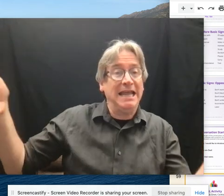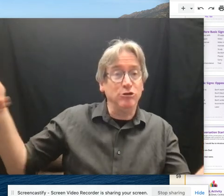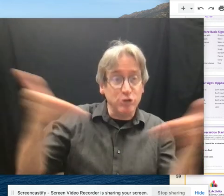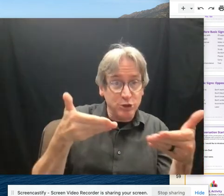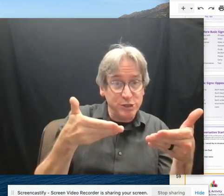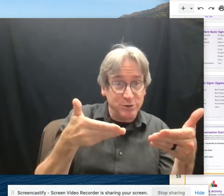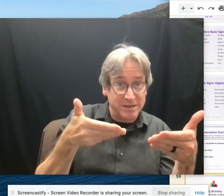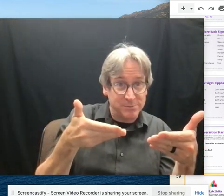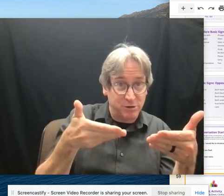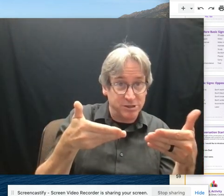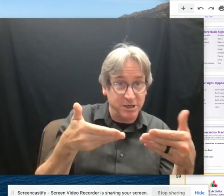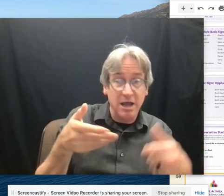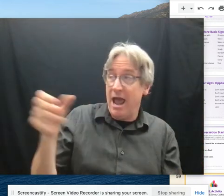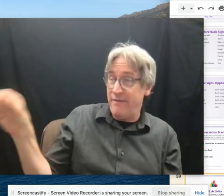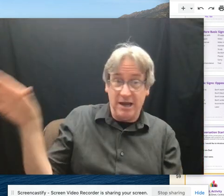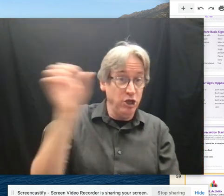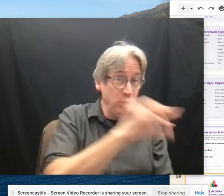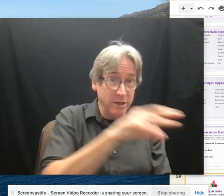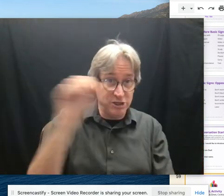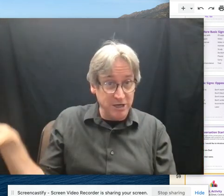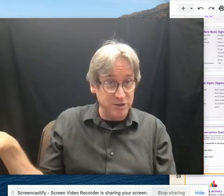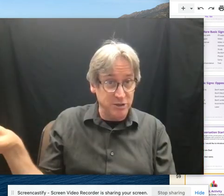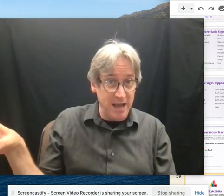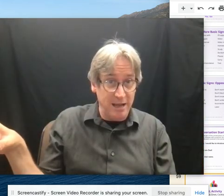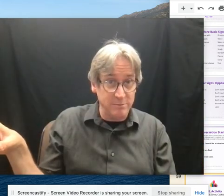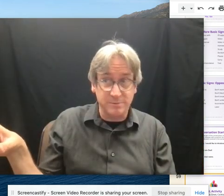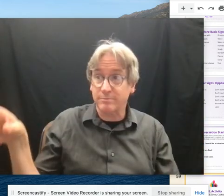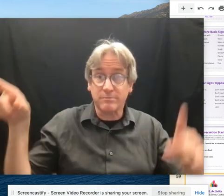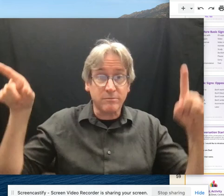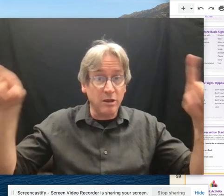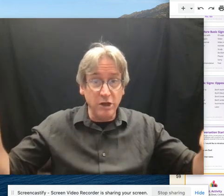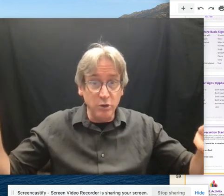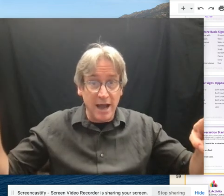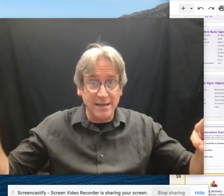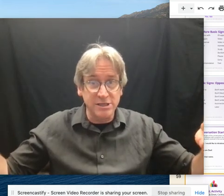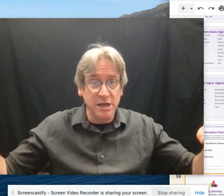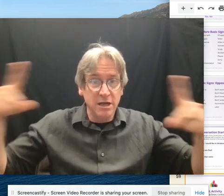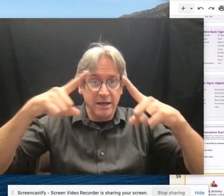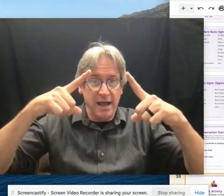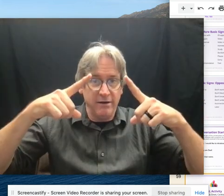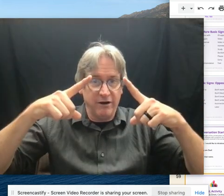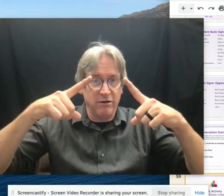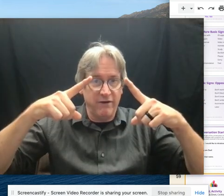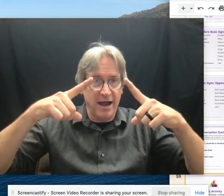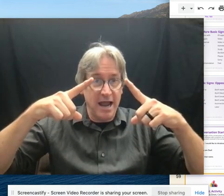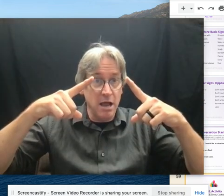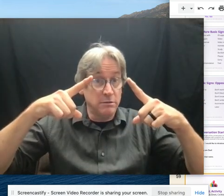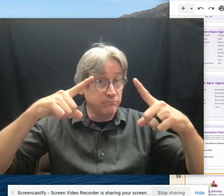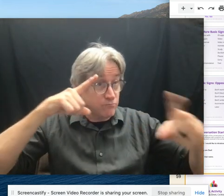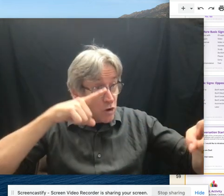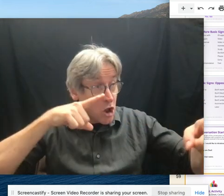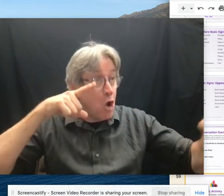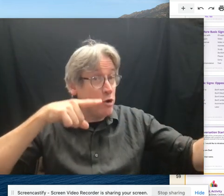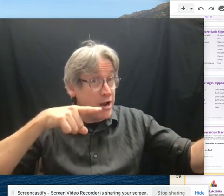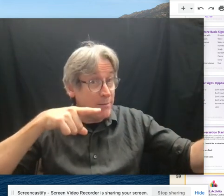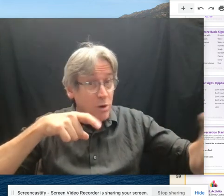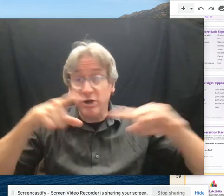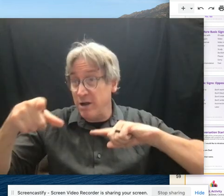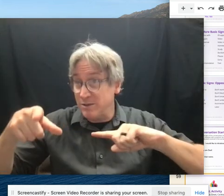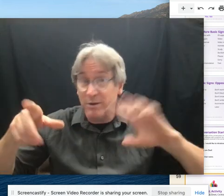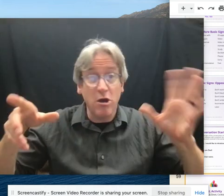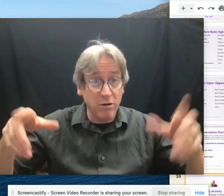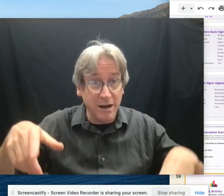want to introduce you to this person. And then you exchange the two names. Then you guys can verify, oh, your